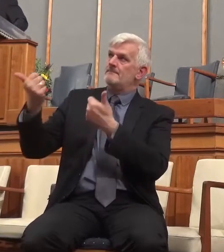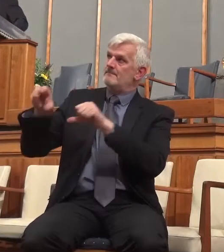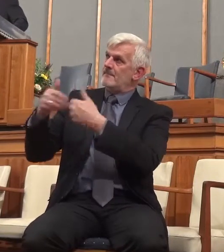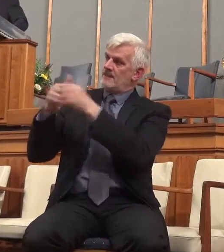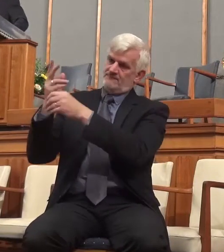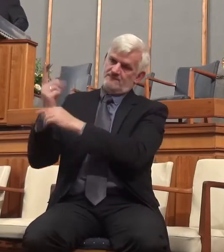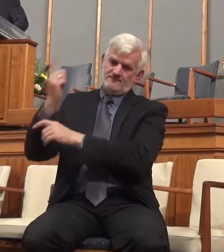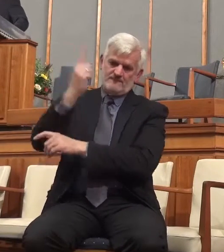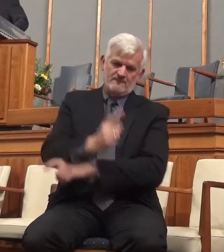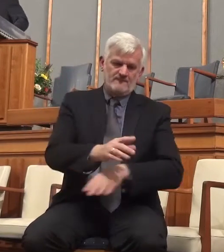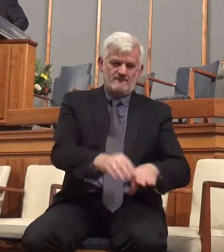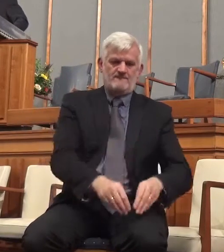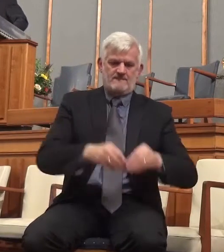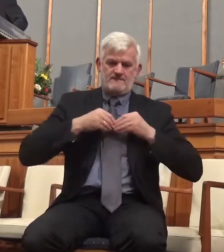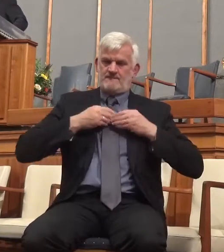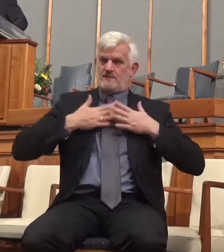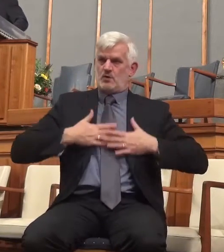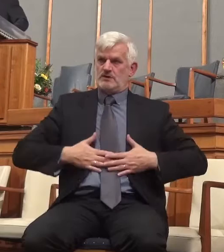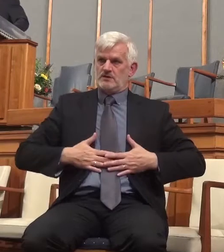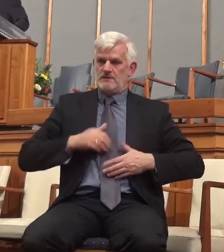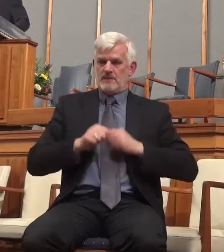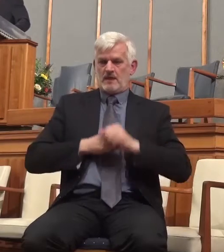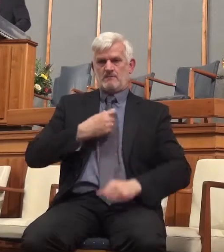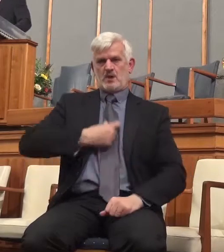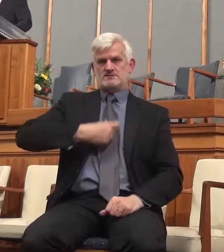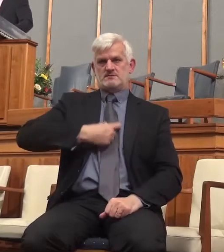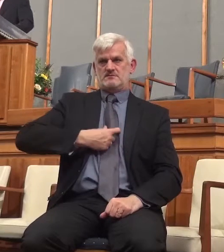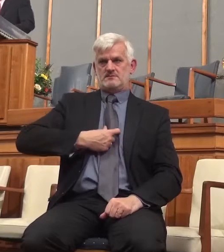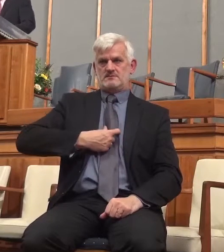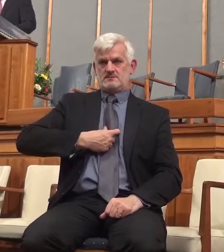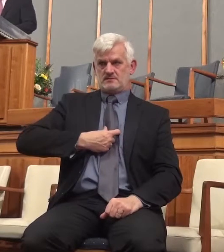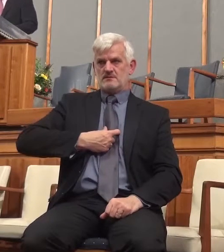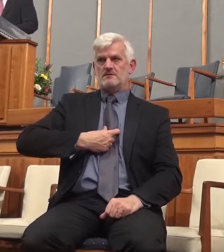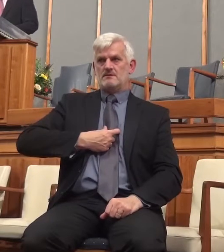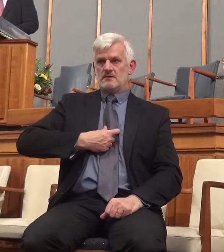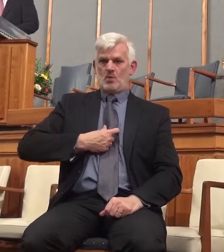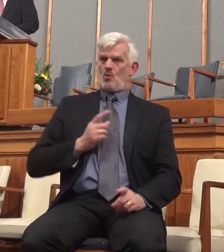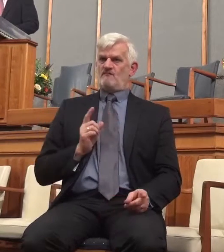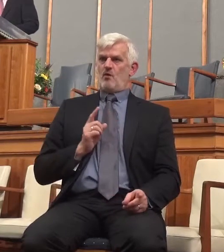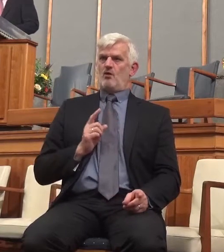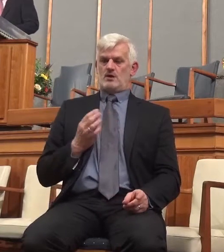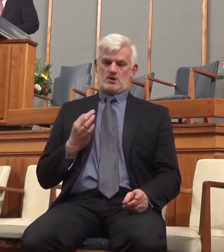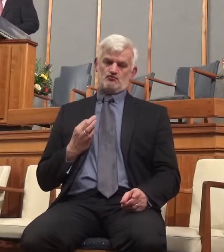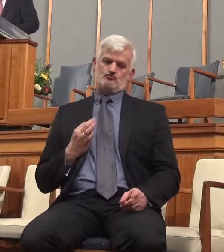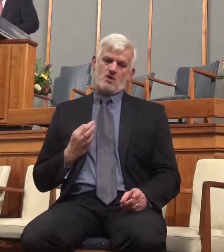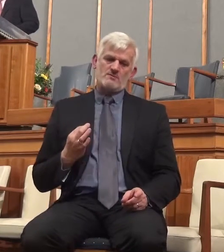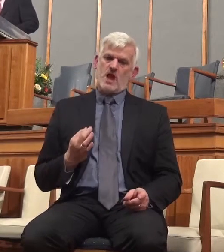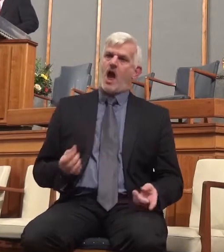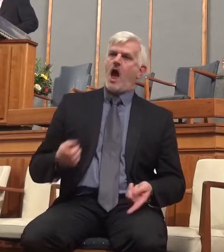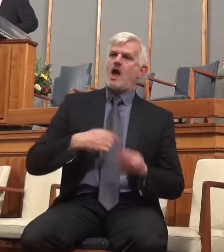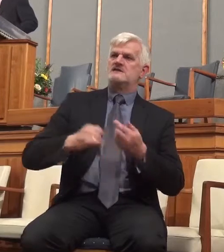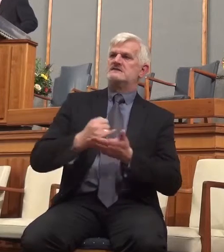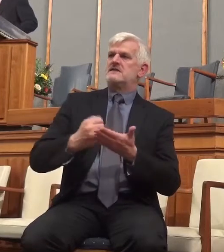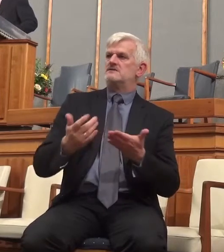human flesh, human body and personality, and became the representative of needy man, went